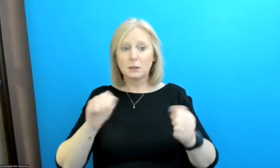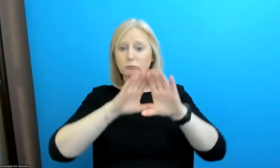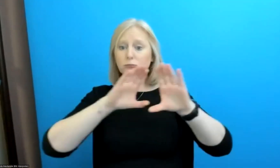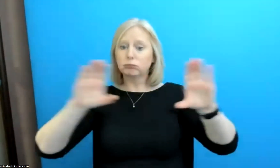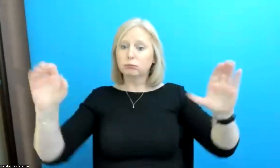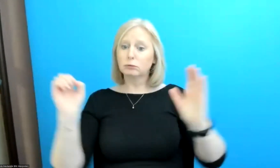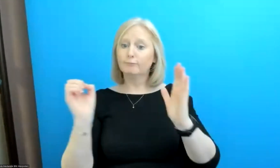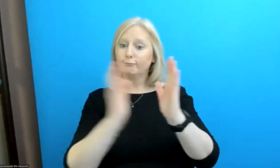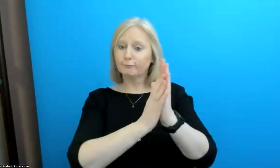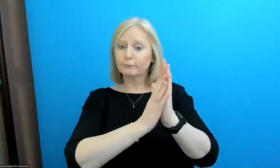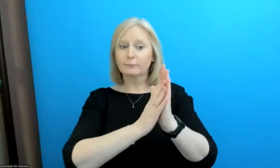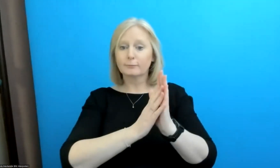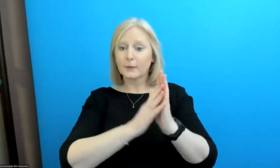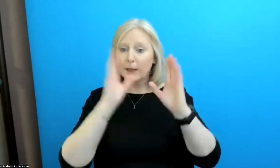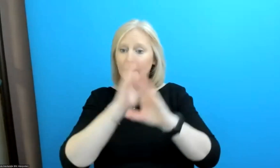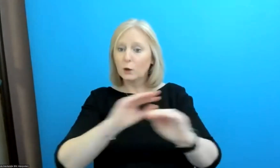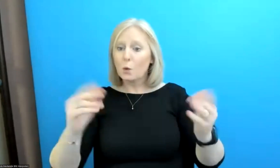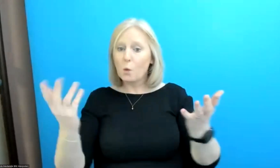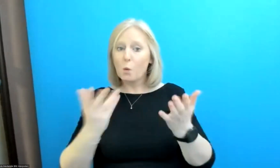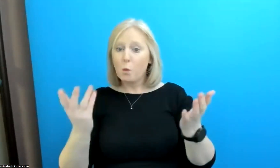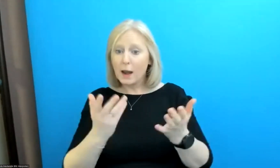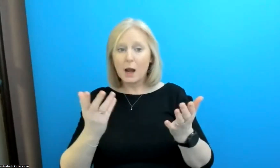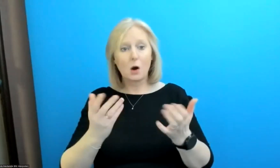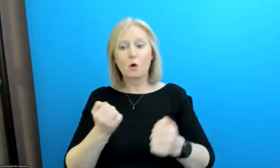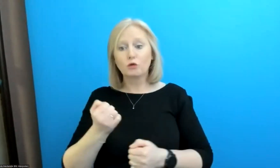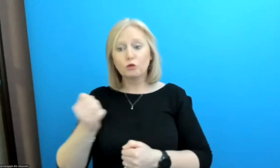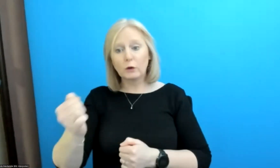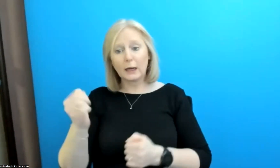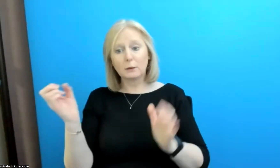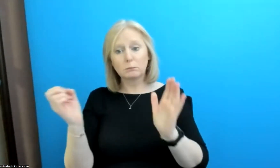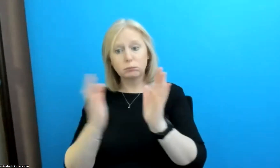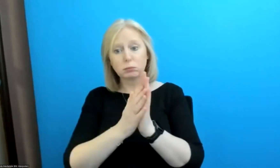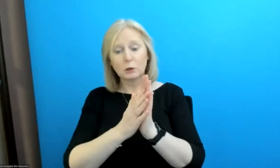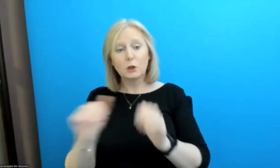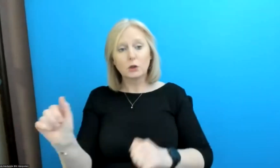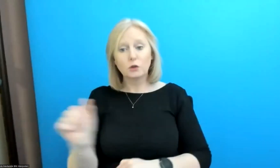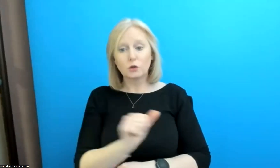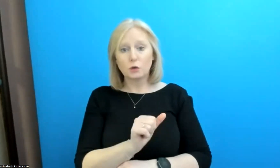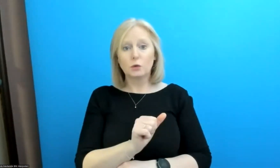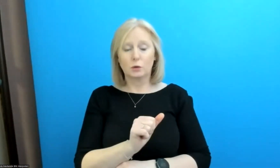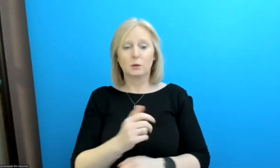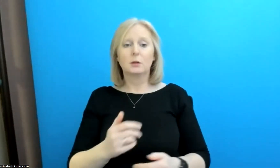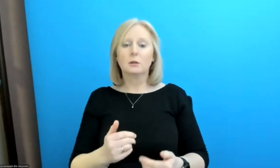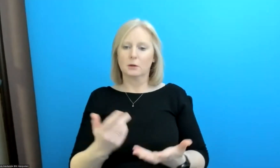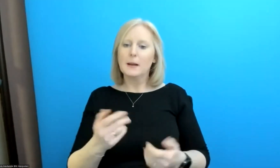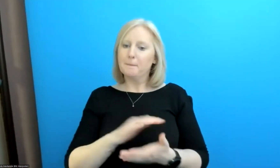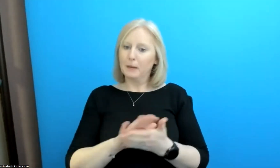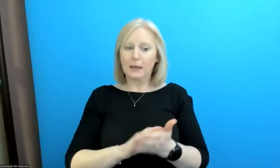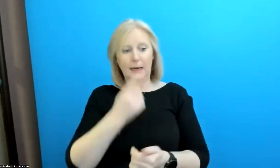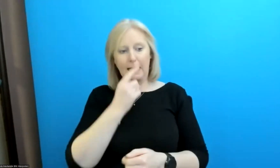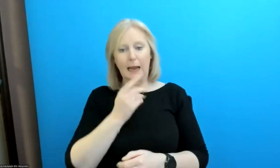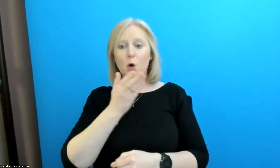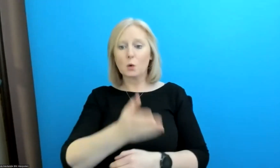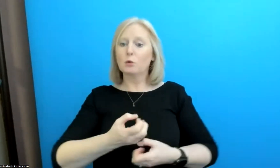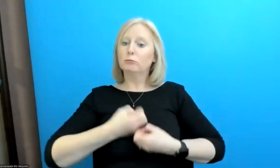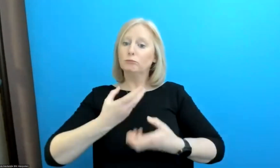more disabled people know that it's available and it's a chance to be able to air their views on what to do